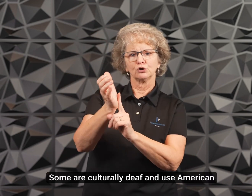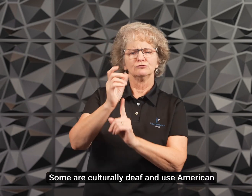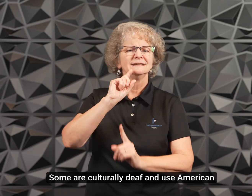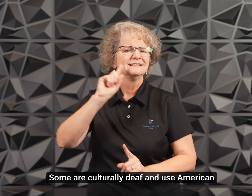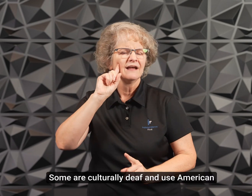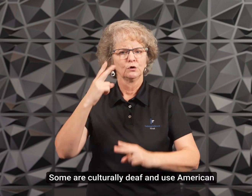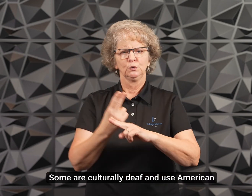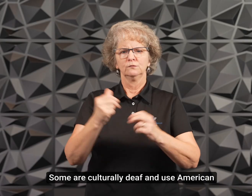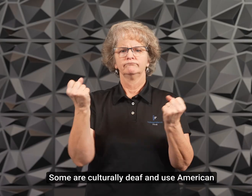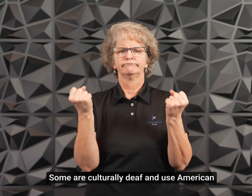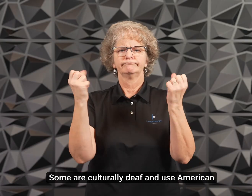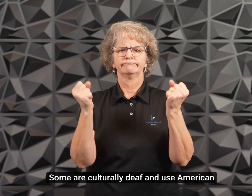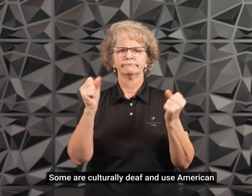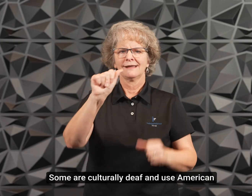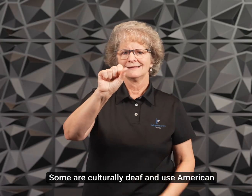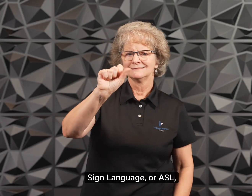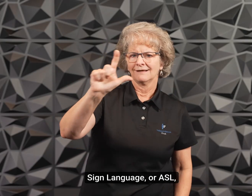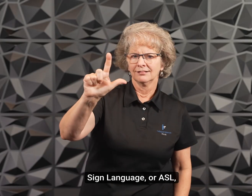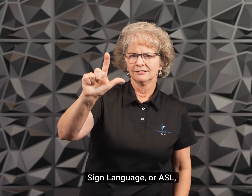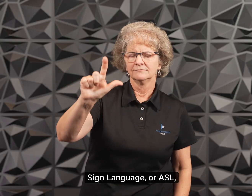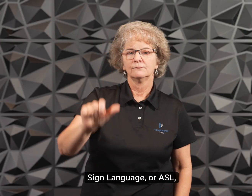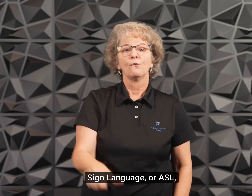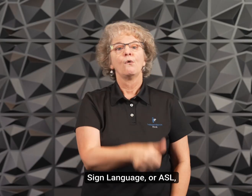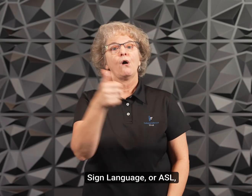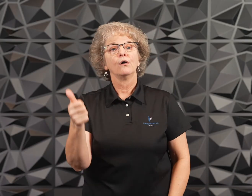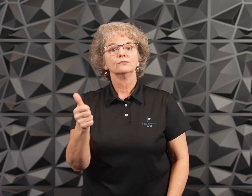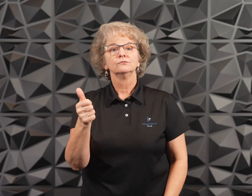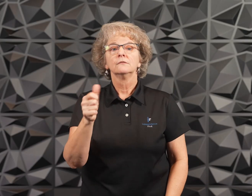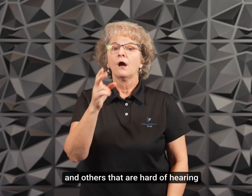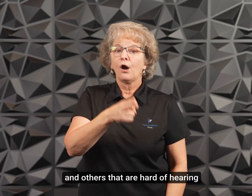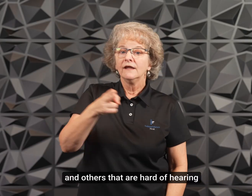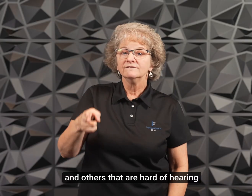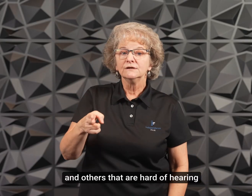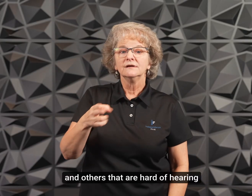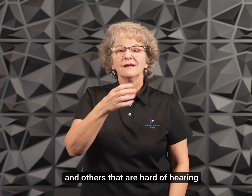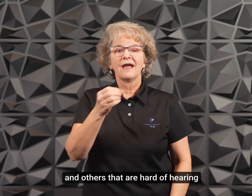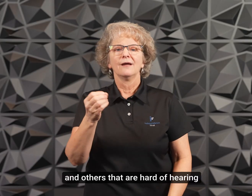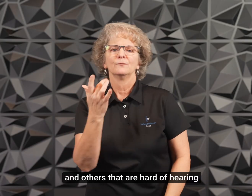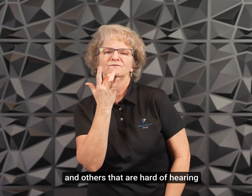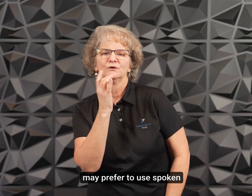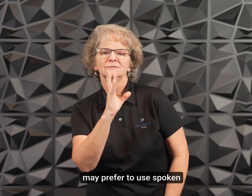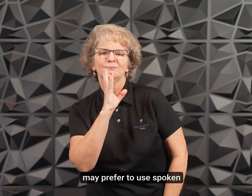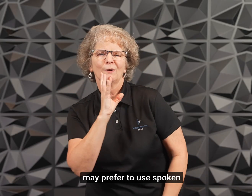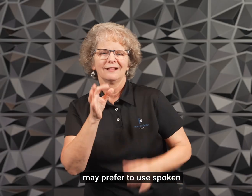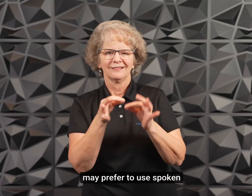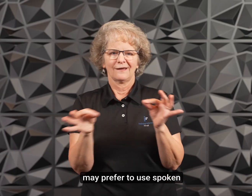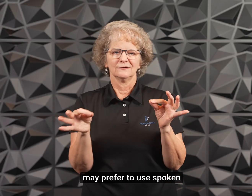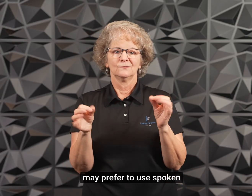are culturally deaf and use American Sign Language or ASL, and others that are hard of hearing may prefer